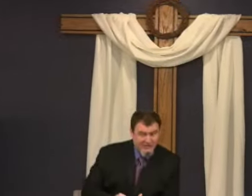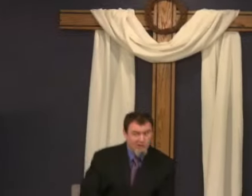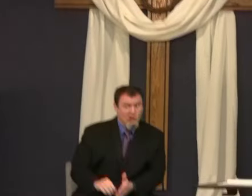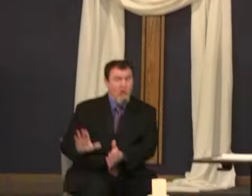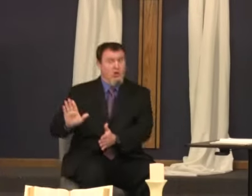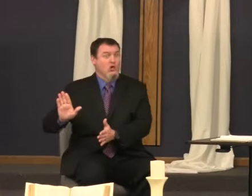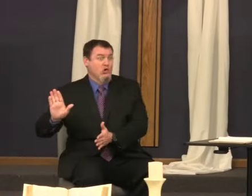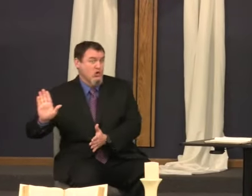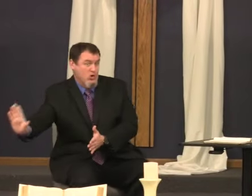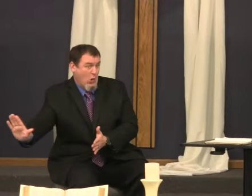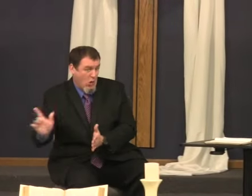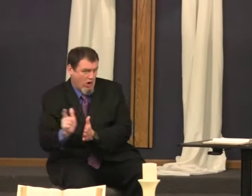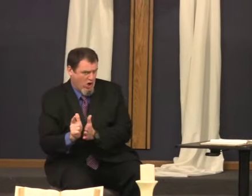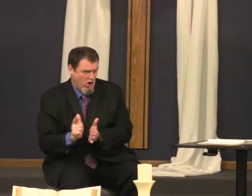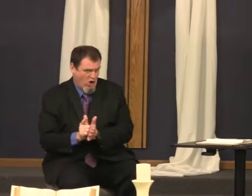It's written in your law